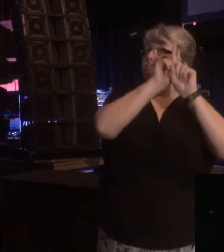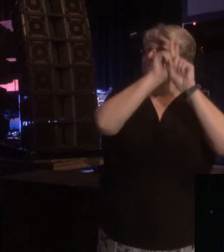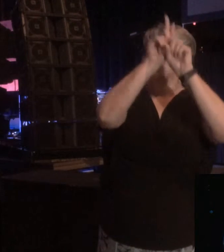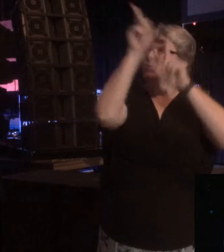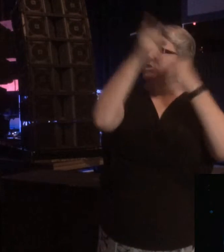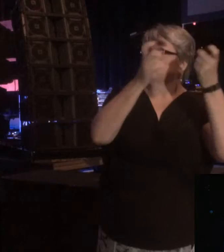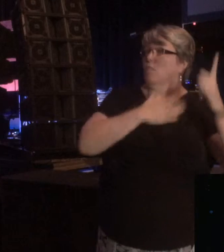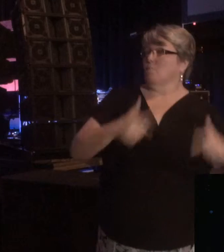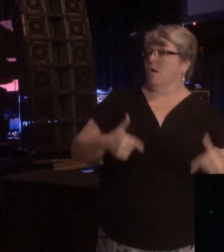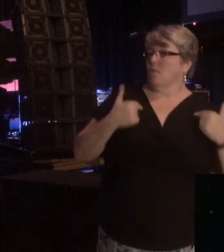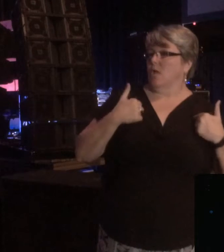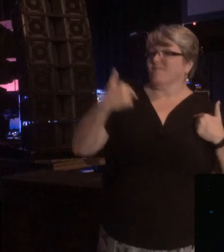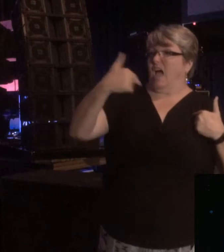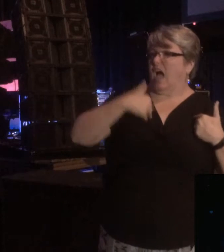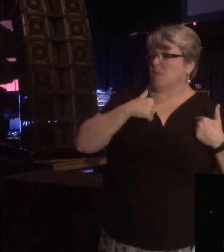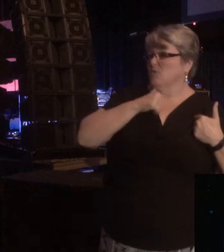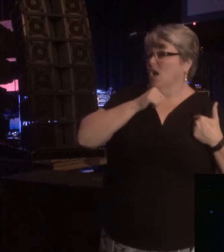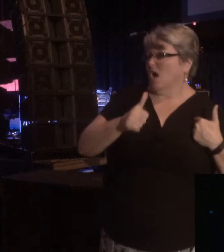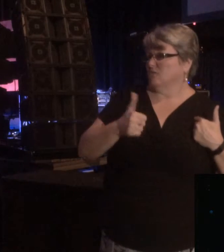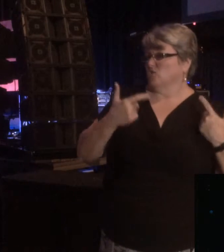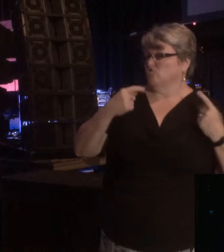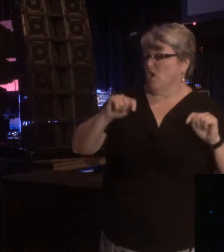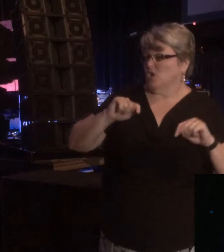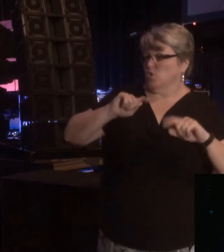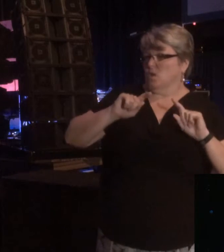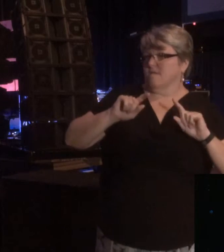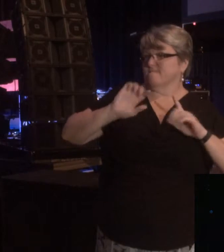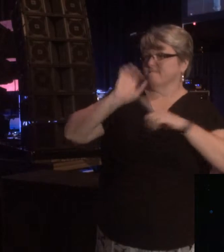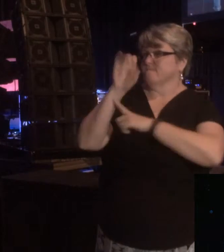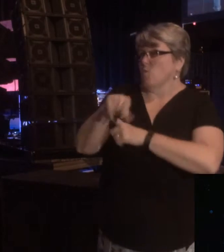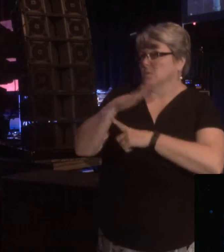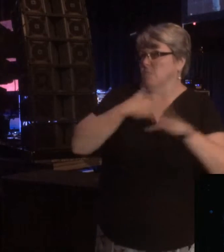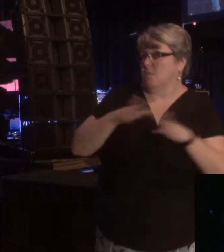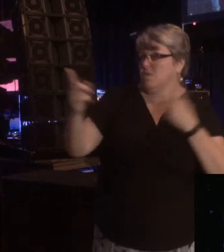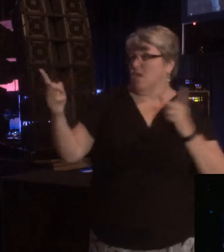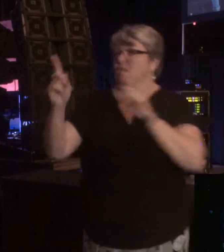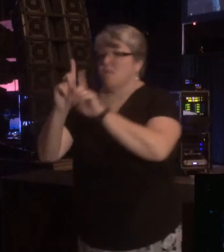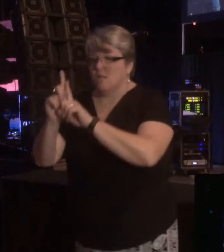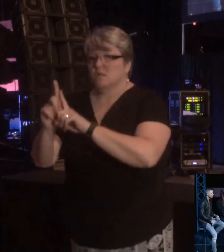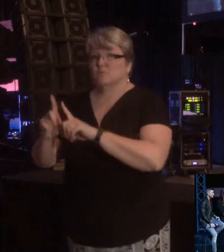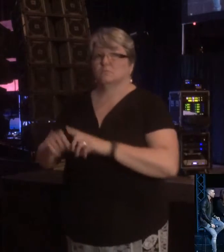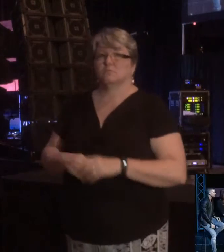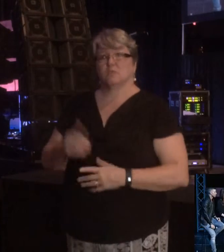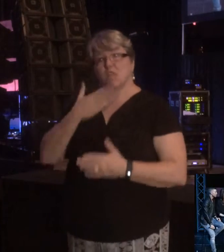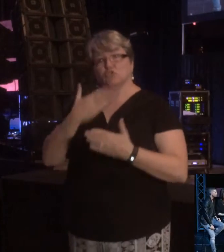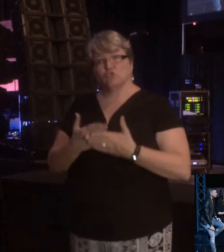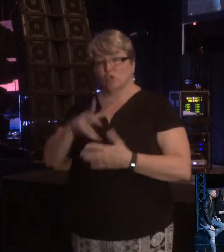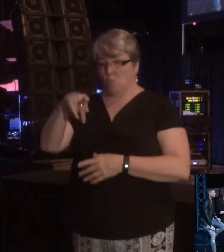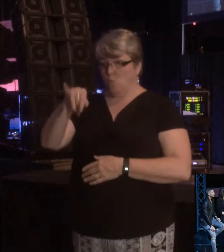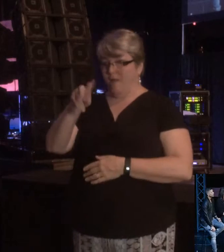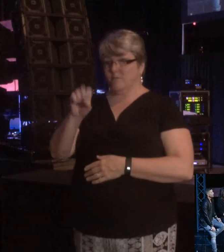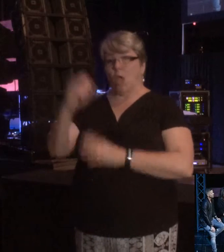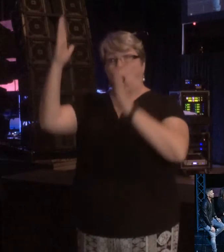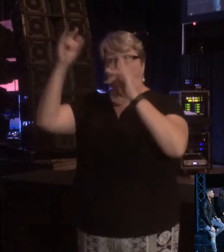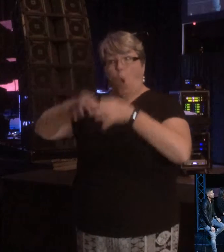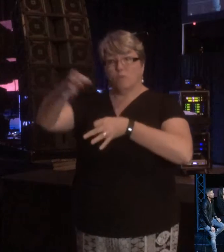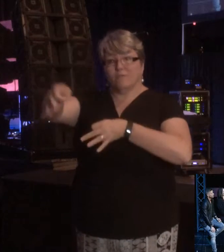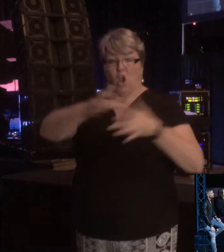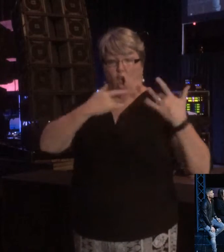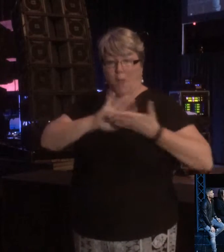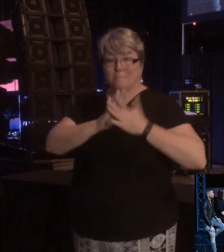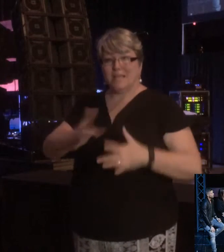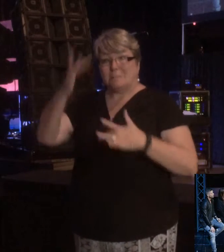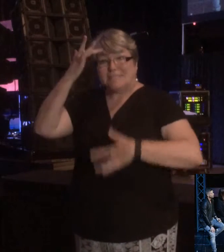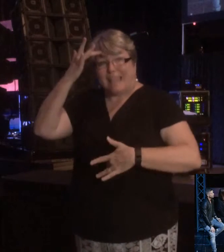like, oh, who do we go? Like, what do we do? Who do we go with? Like, which group do you choose? And it was weird, but we knew that for the better of